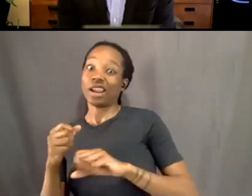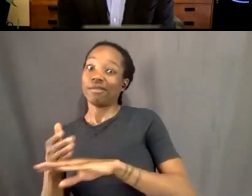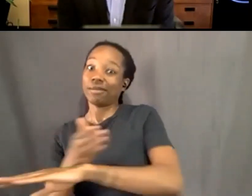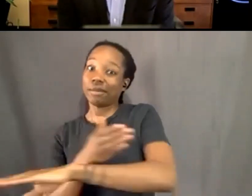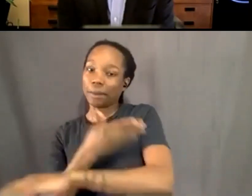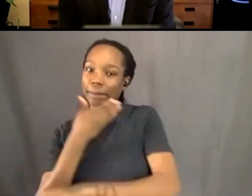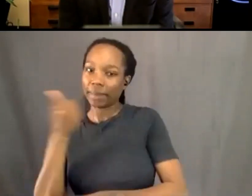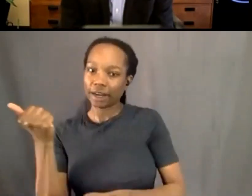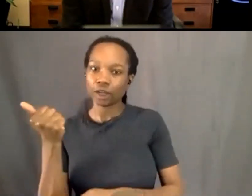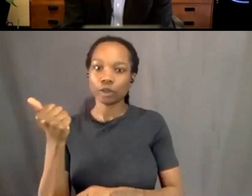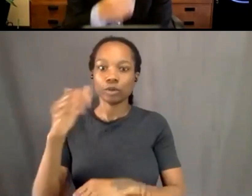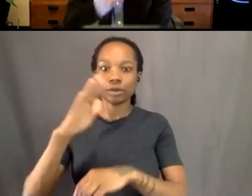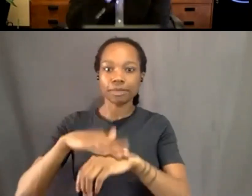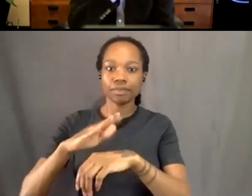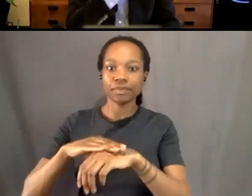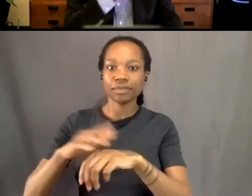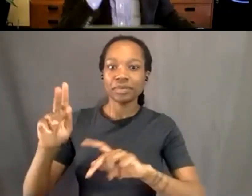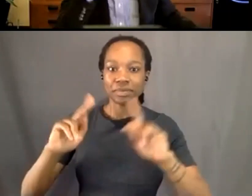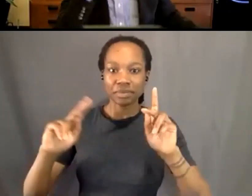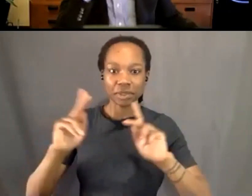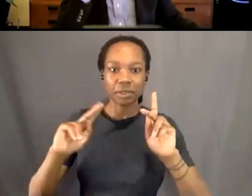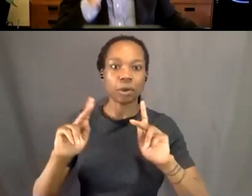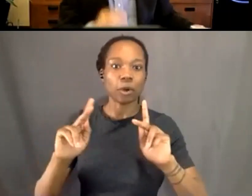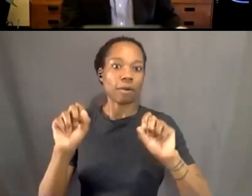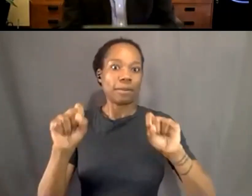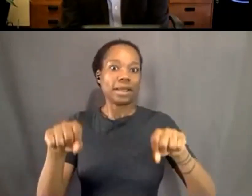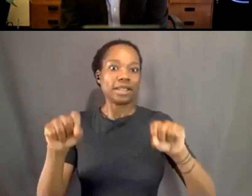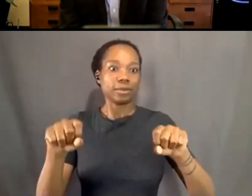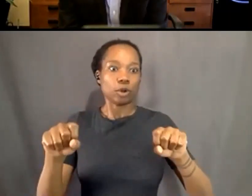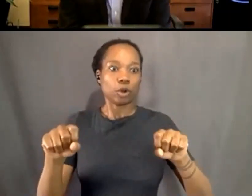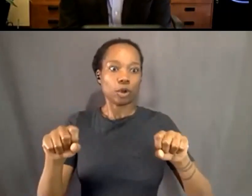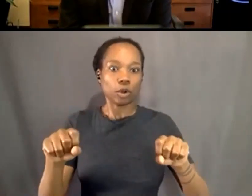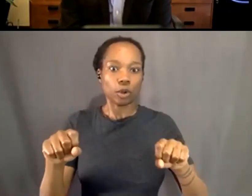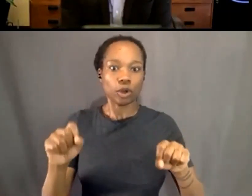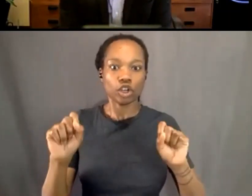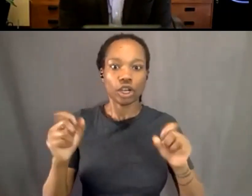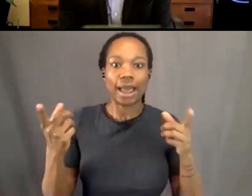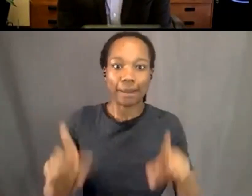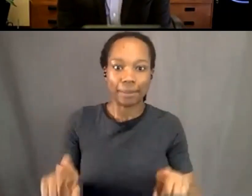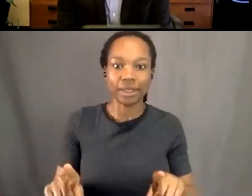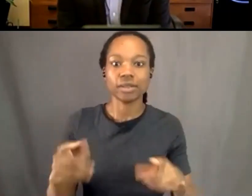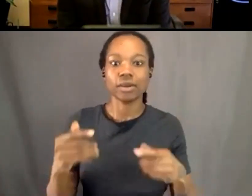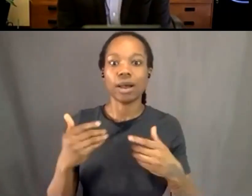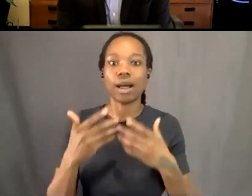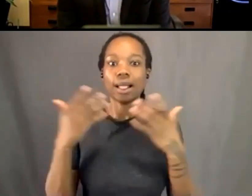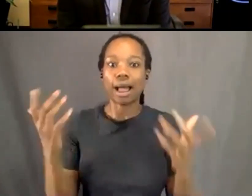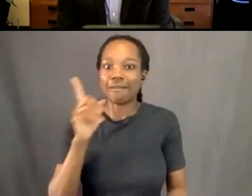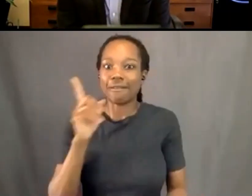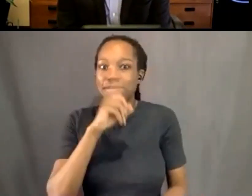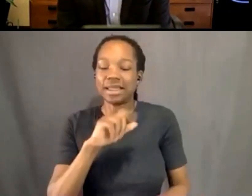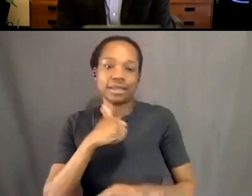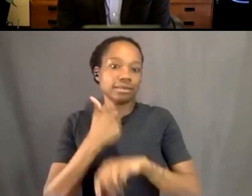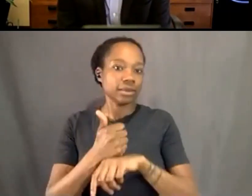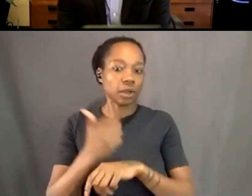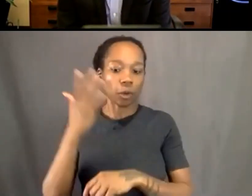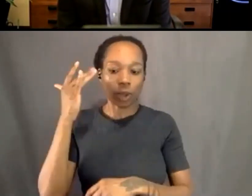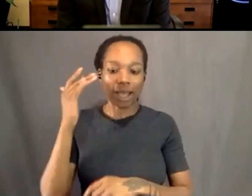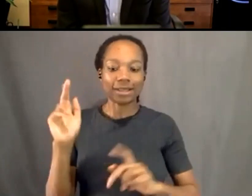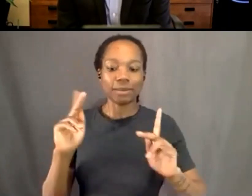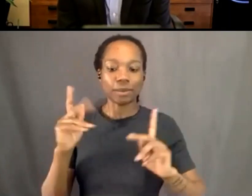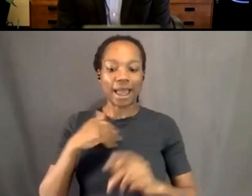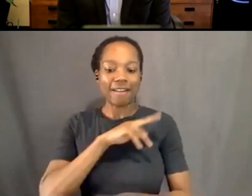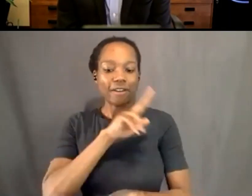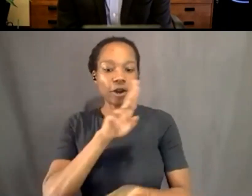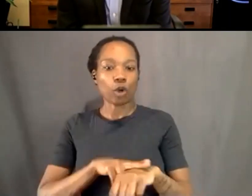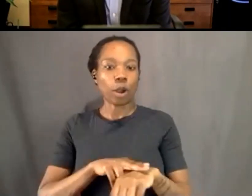of possible things, of things that are happening. So we get a lot of myths are born because people get normal side effects from